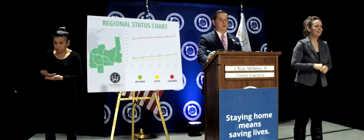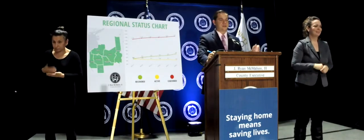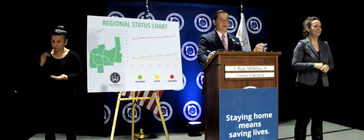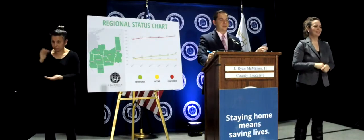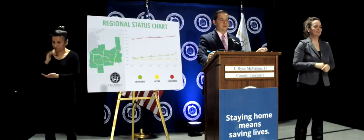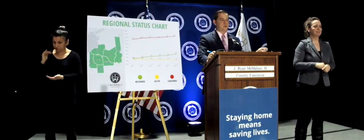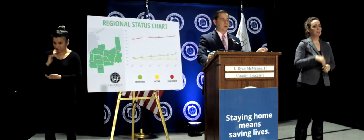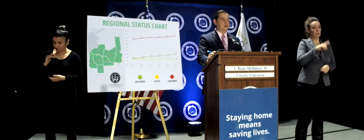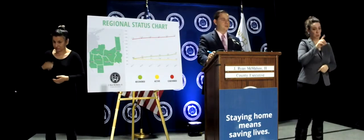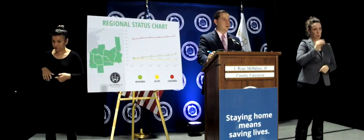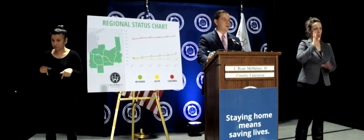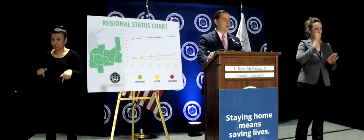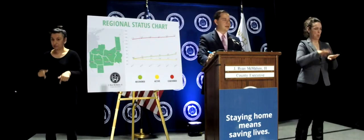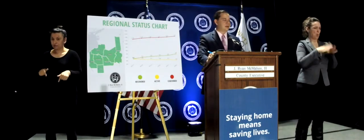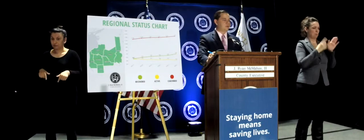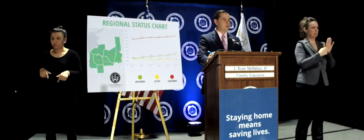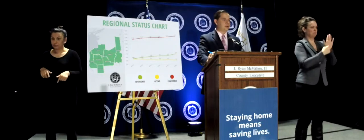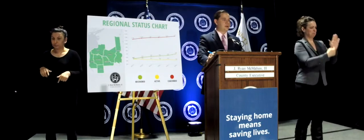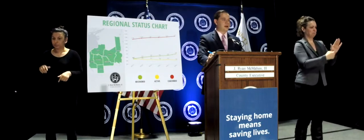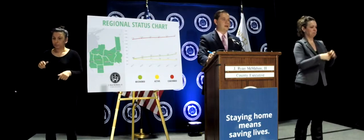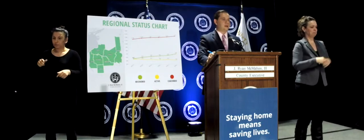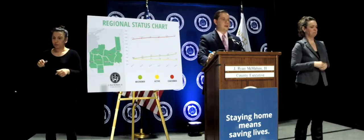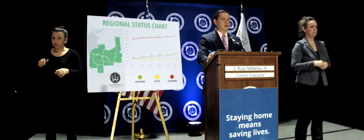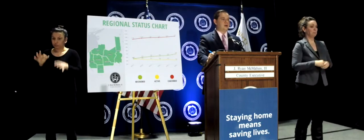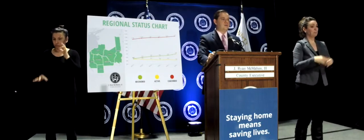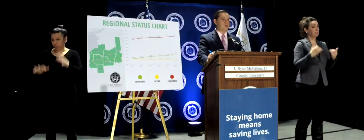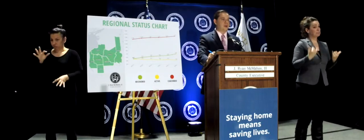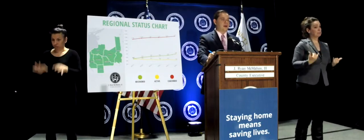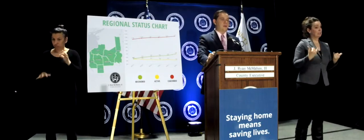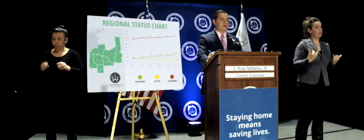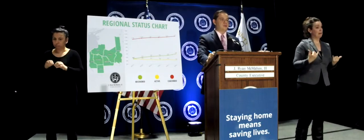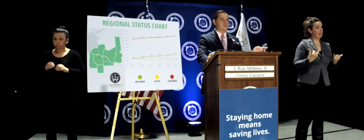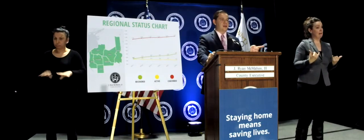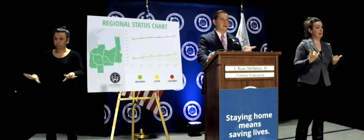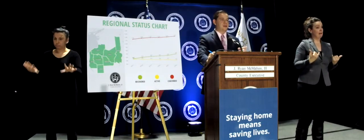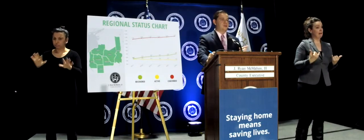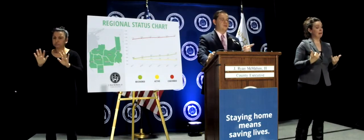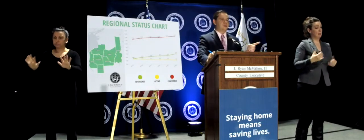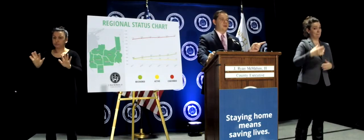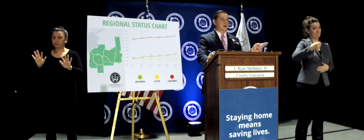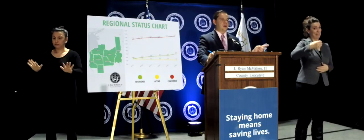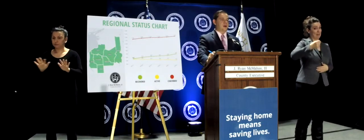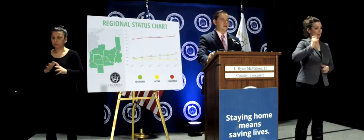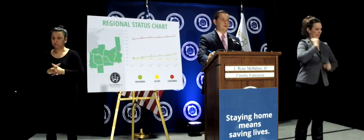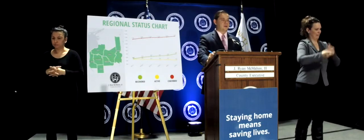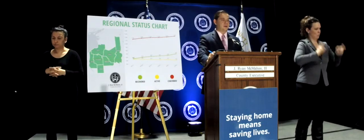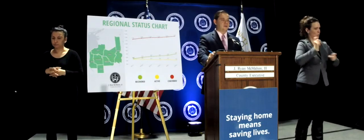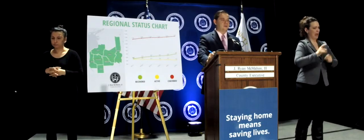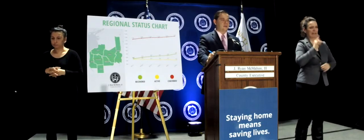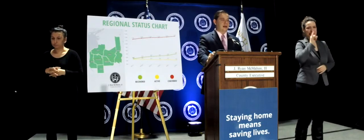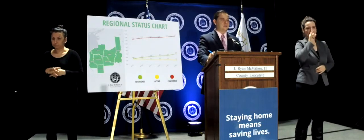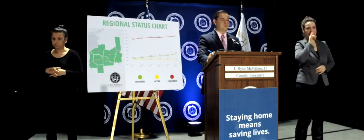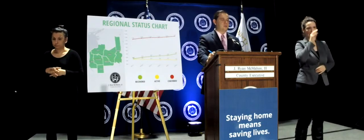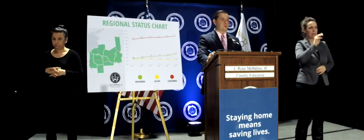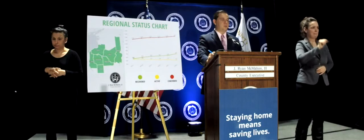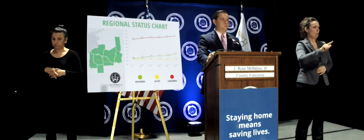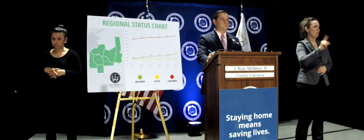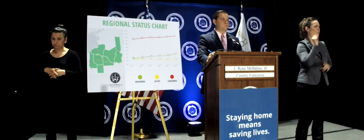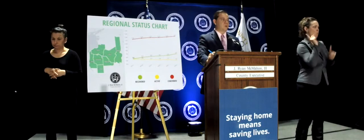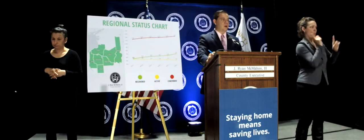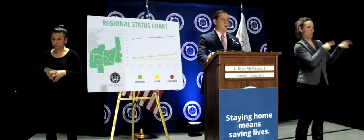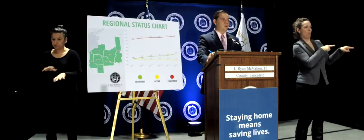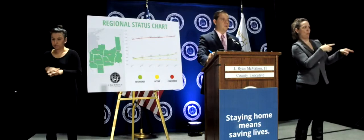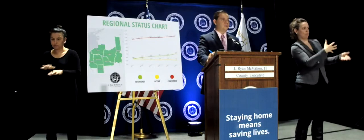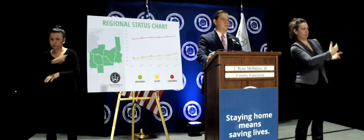today was our dairy giveaway. Just want to thank everybody again for that. My understanding is there is lots of people